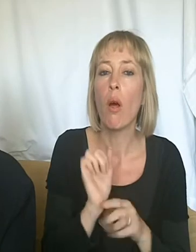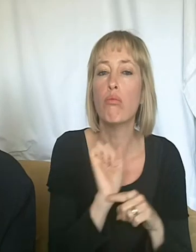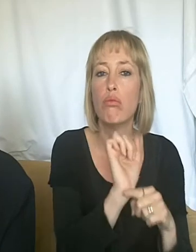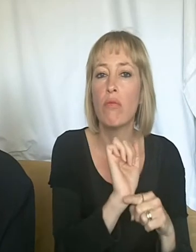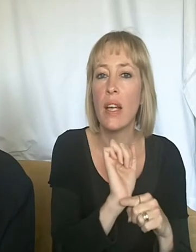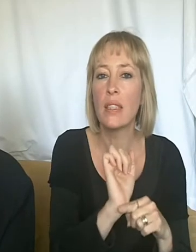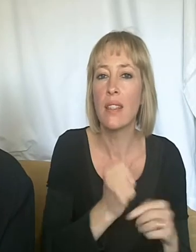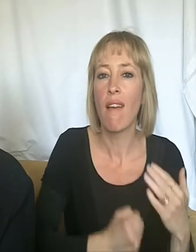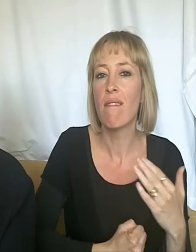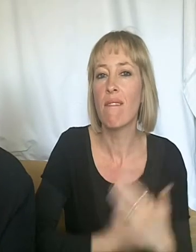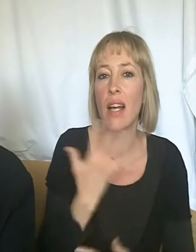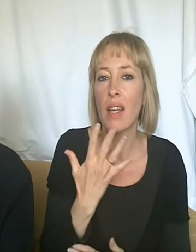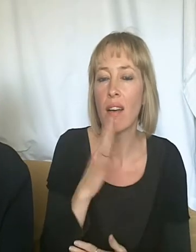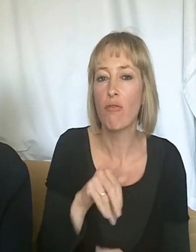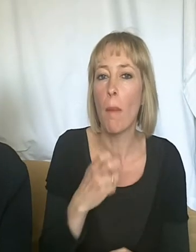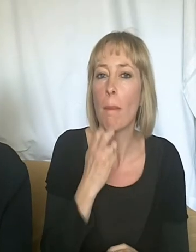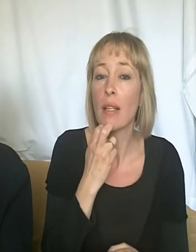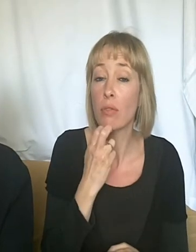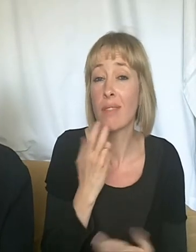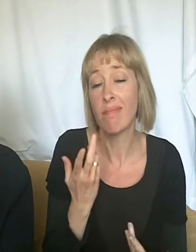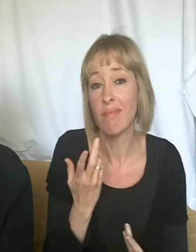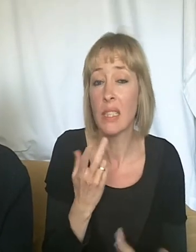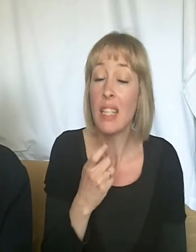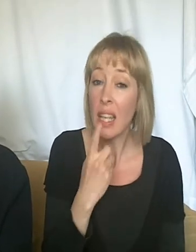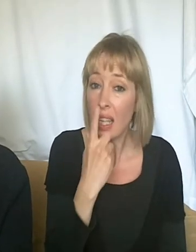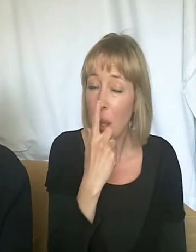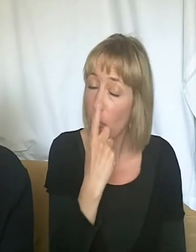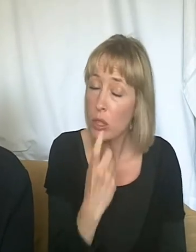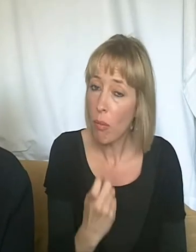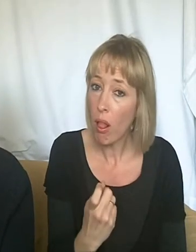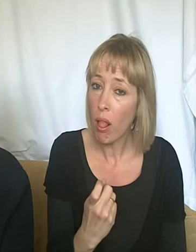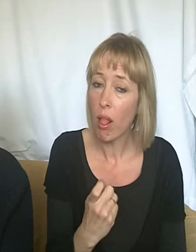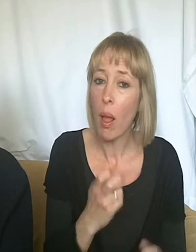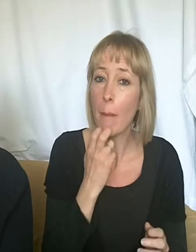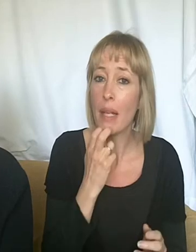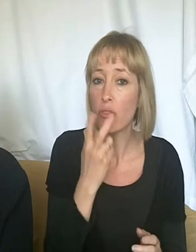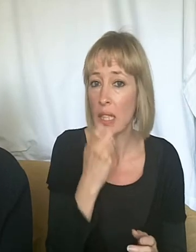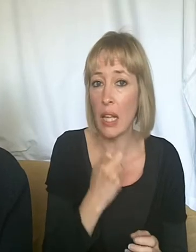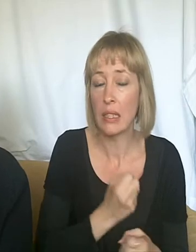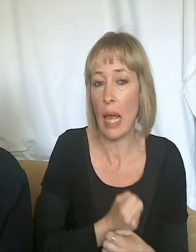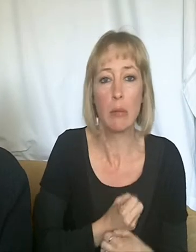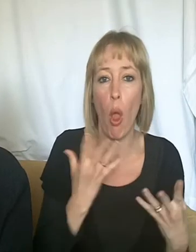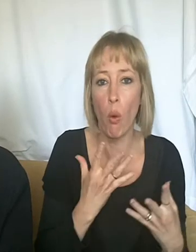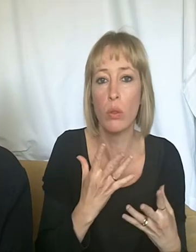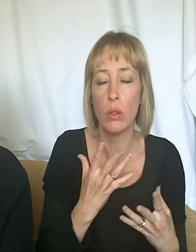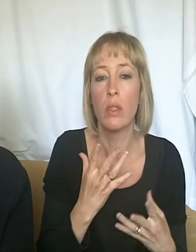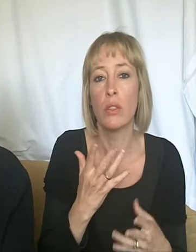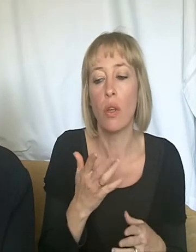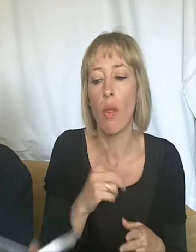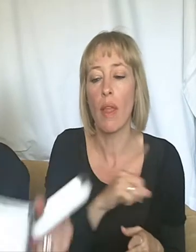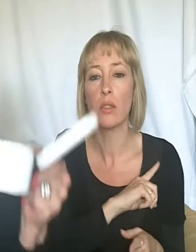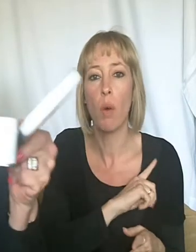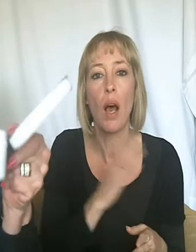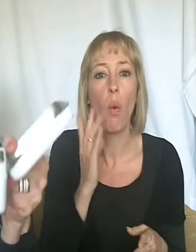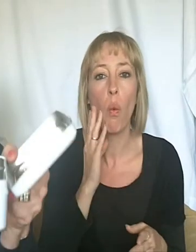and very, very occasionally, of course, they can explode, just like any other batteries. And